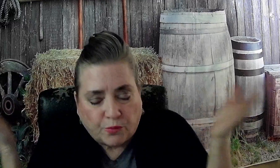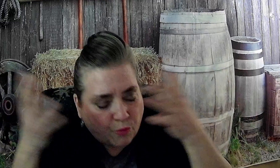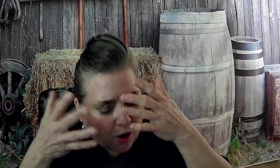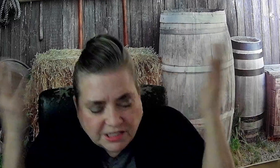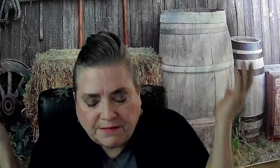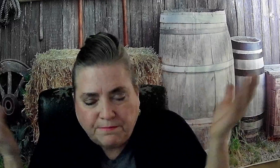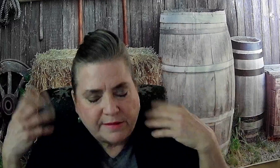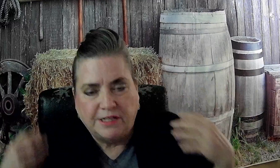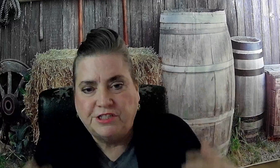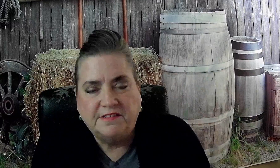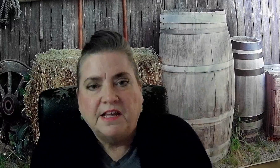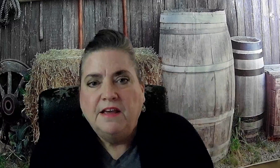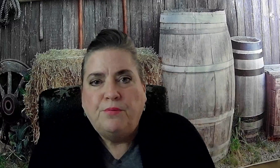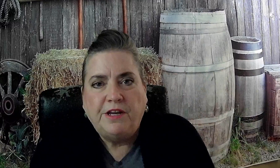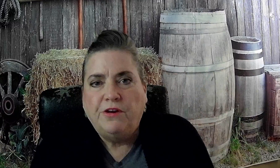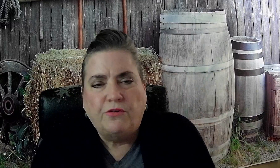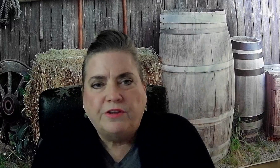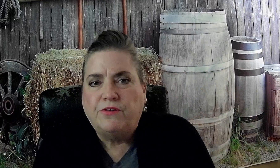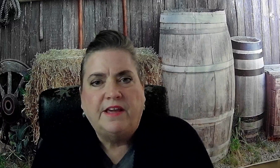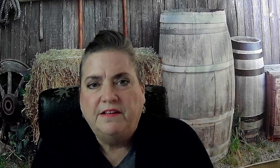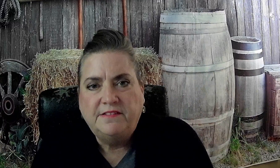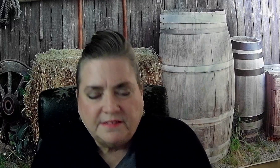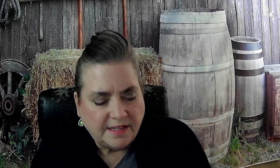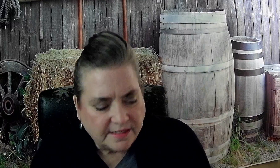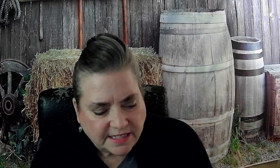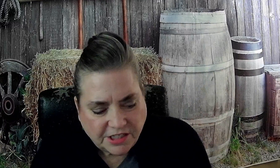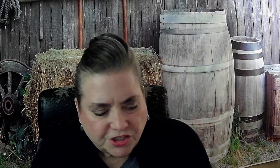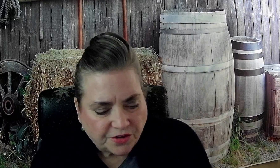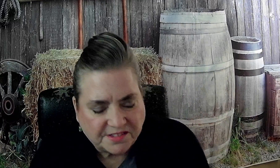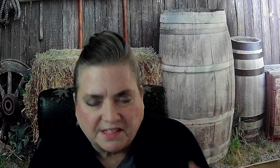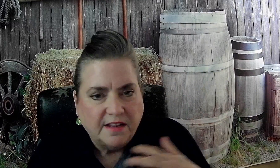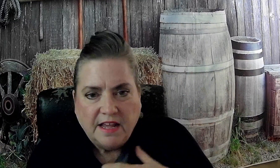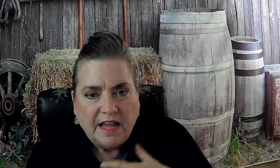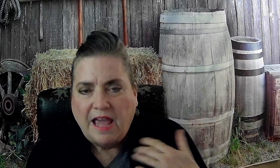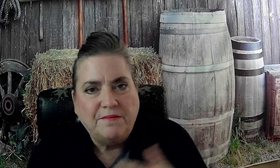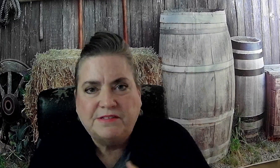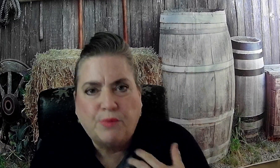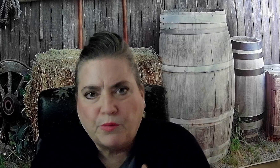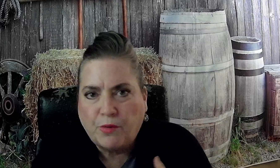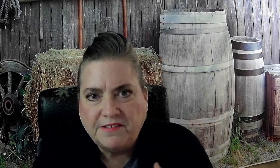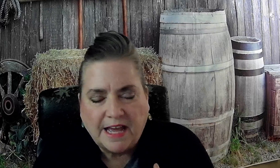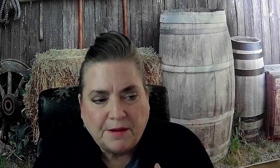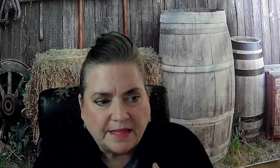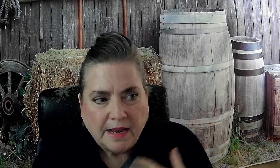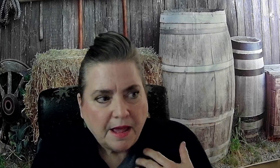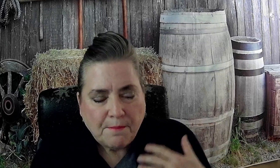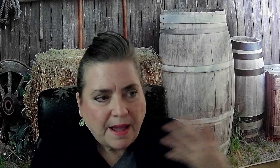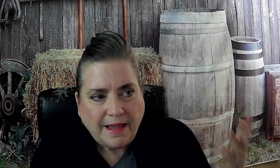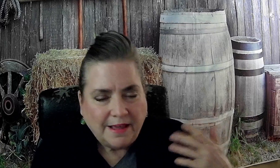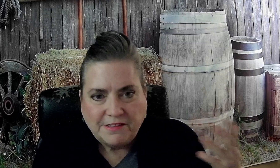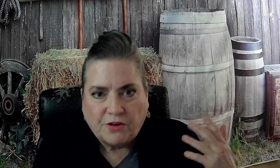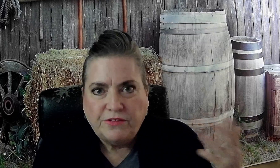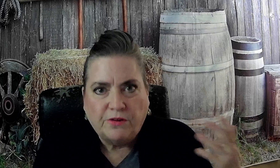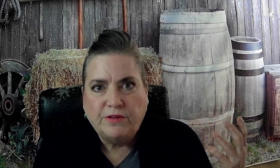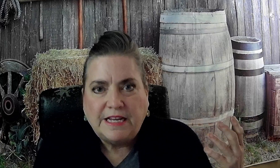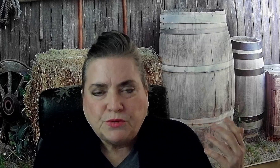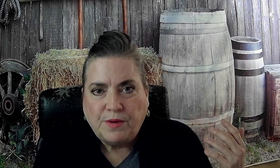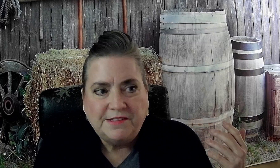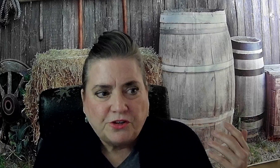raunchy messages, putting your little kids in T-shirts that have swear words on them. That my kids are in their late 20s and early